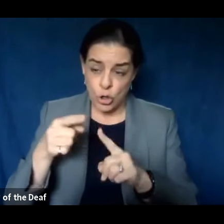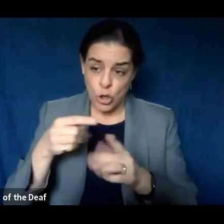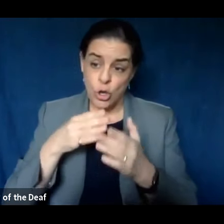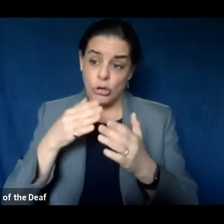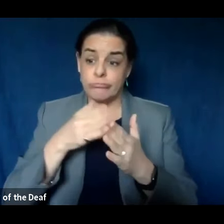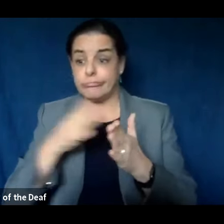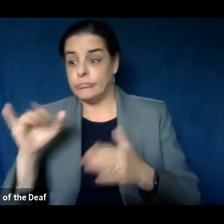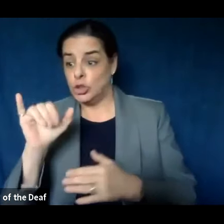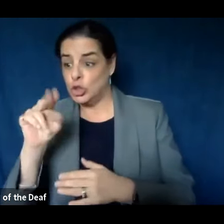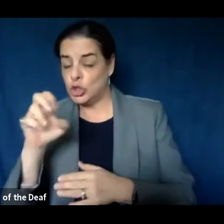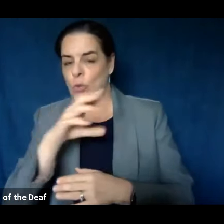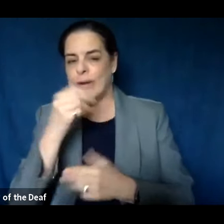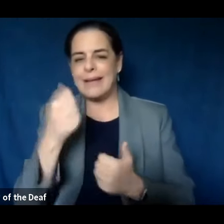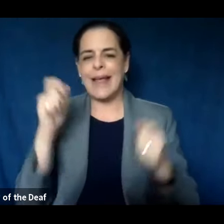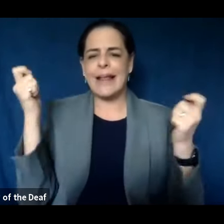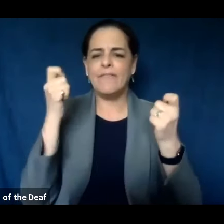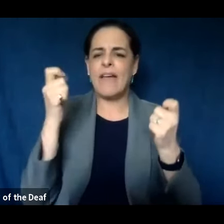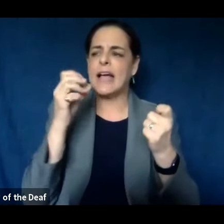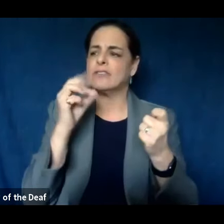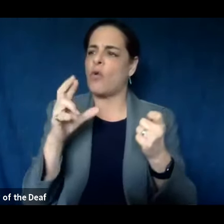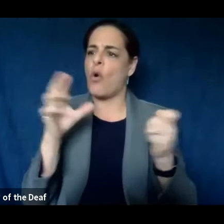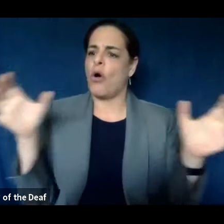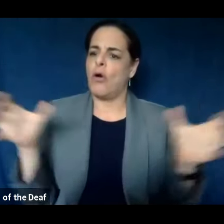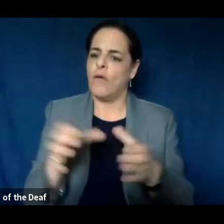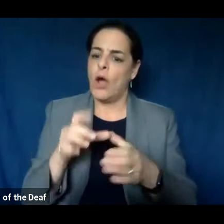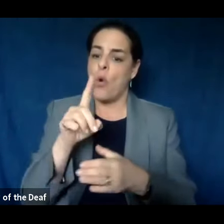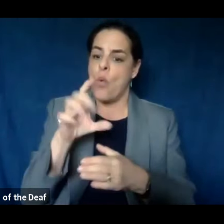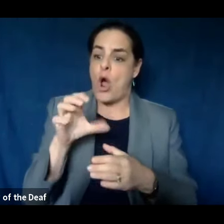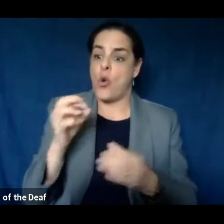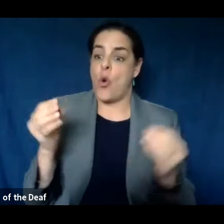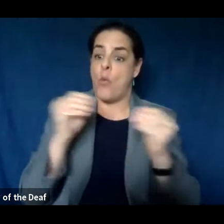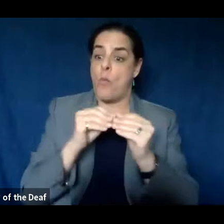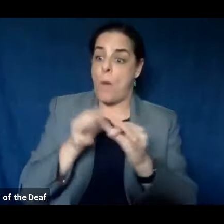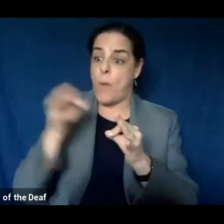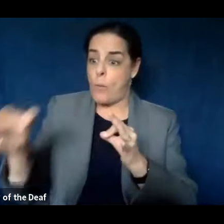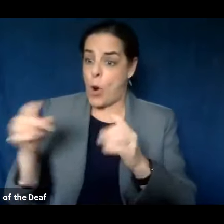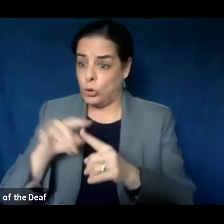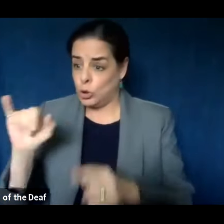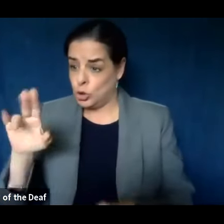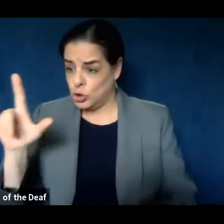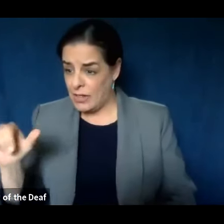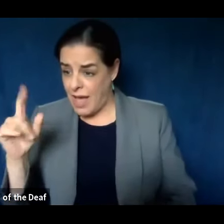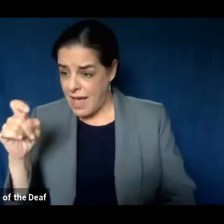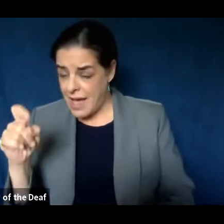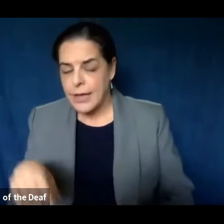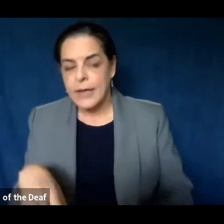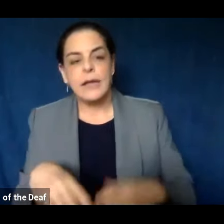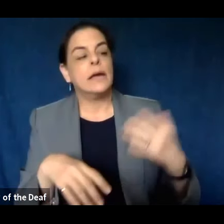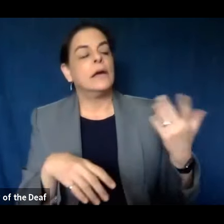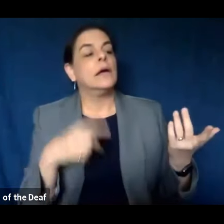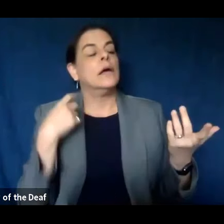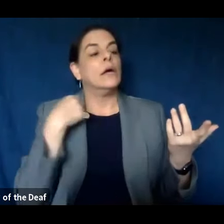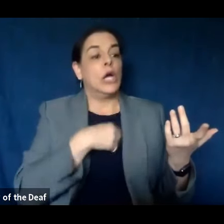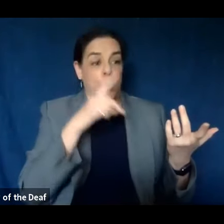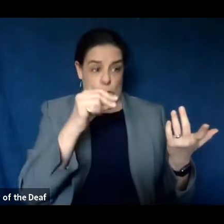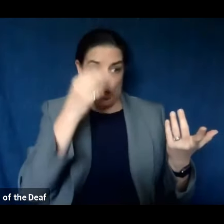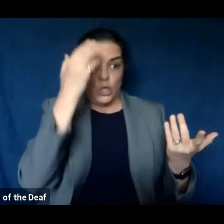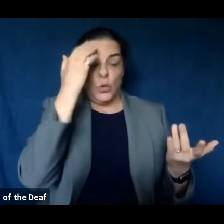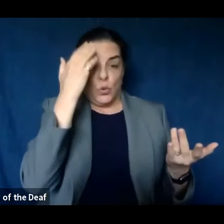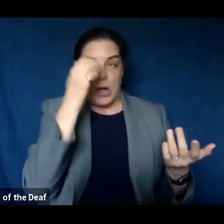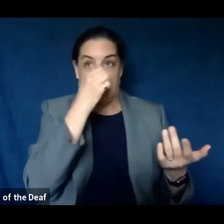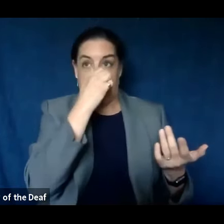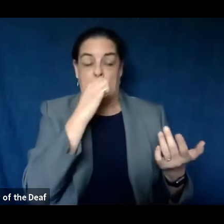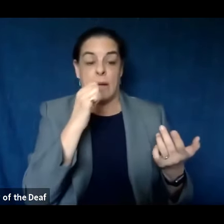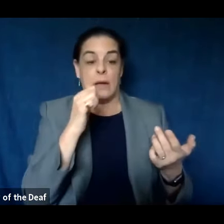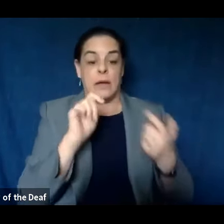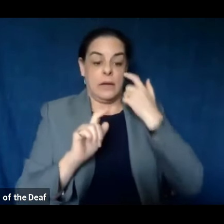any festivals with gatherings of 100 or more are canceled or postponed through July? What we know is that until the end, and